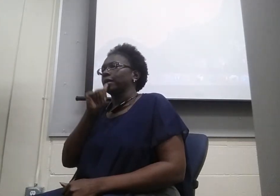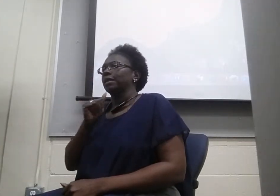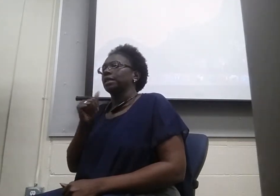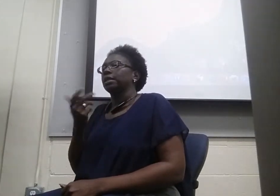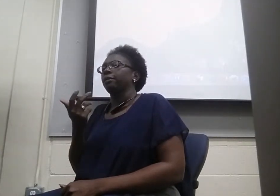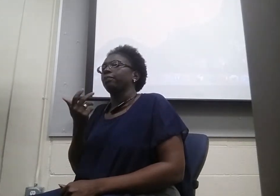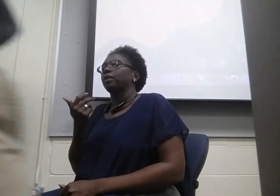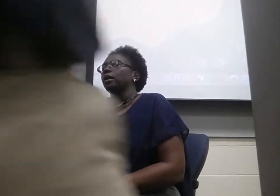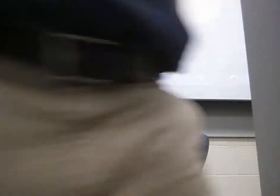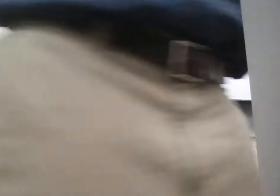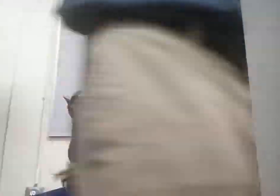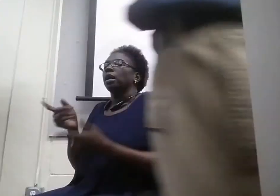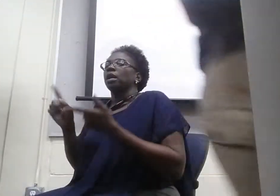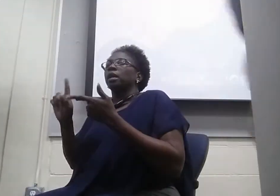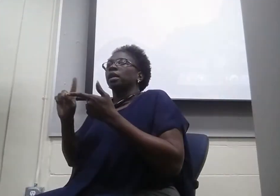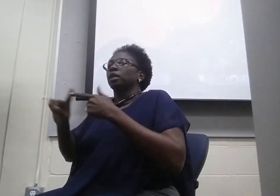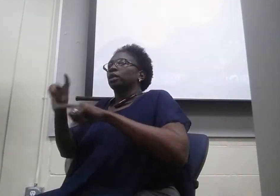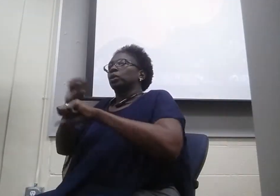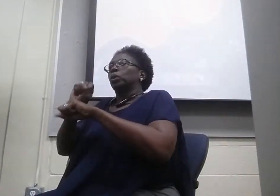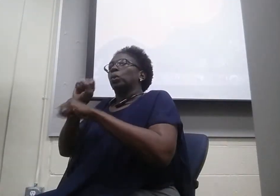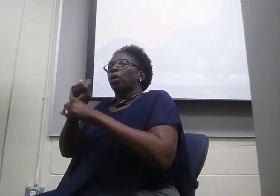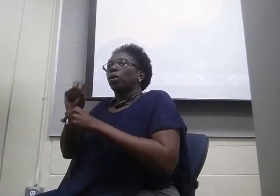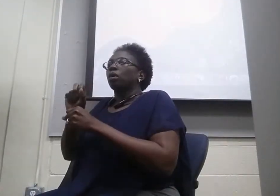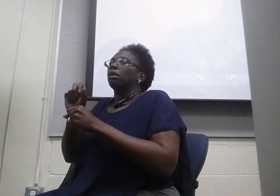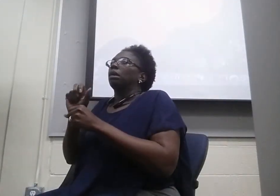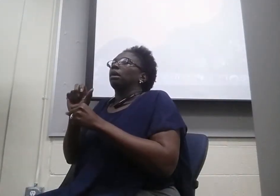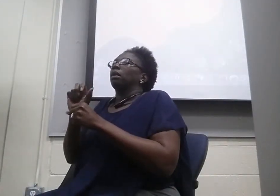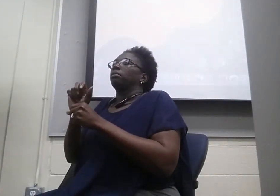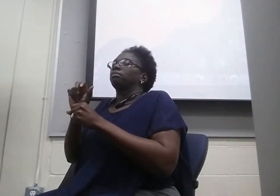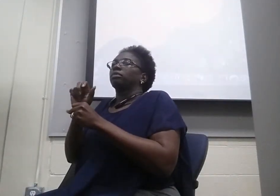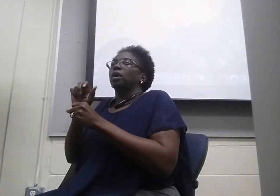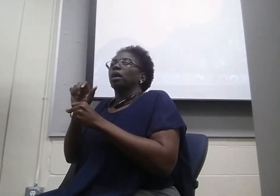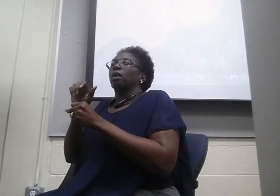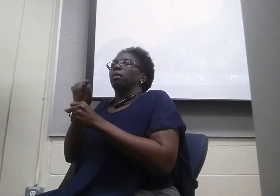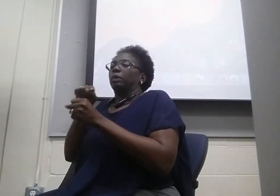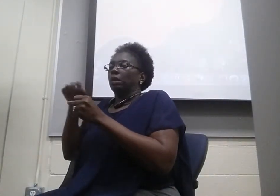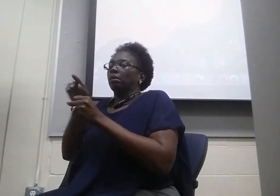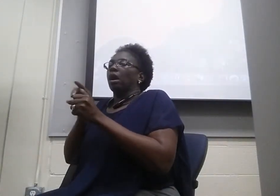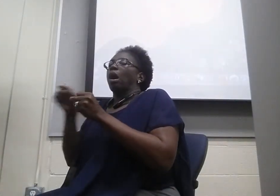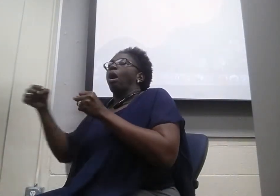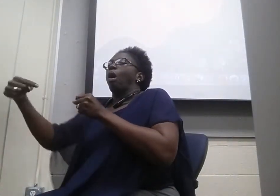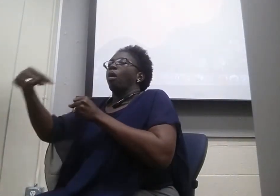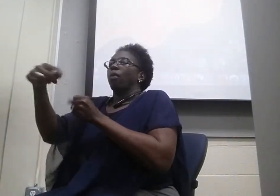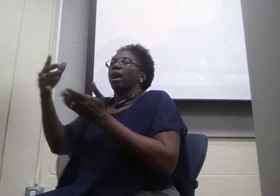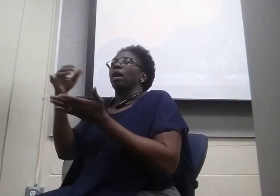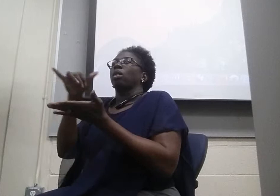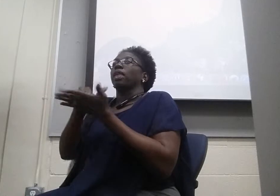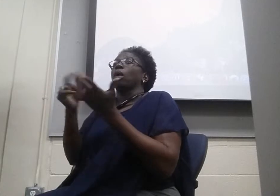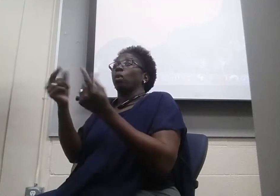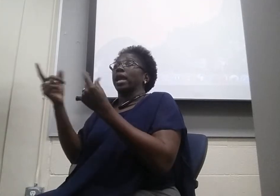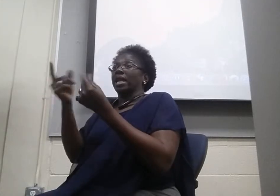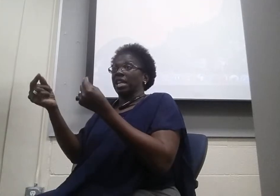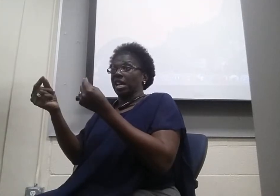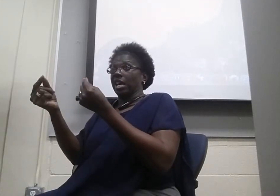To work around that, what I've done is I've actually done a decent wash once, and I scanned it in, and then I recolor